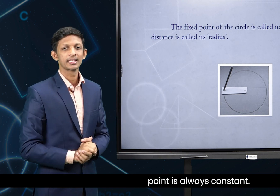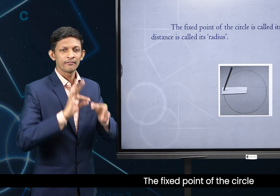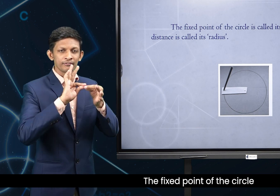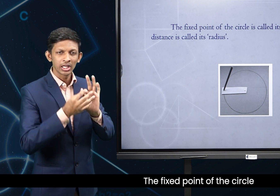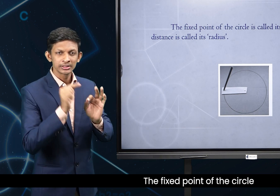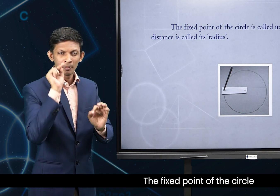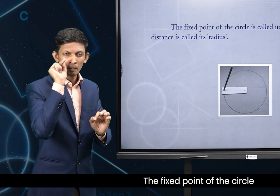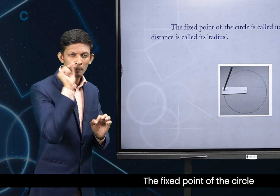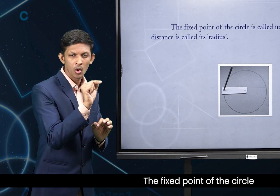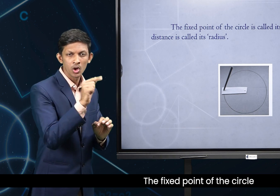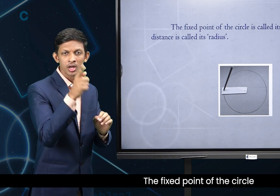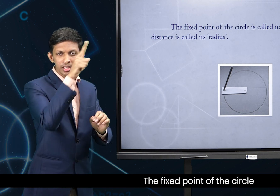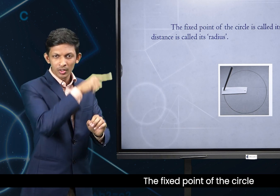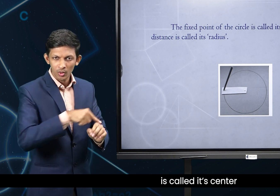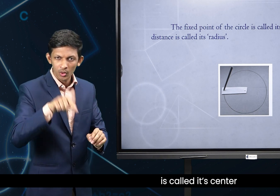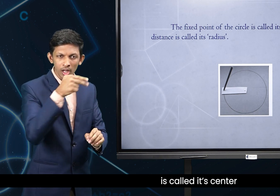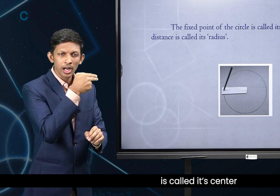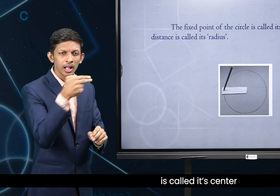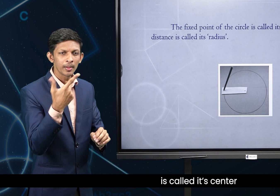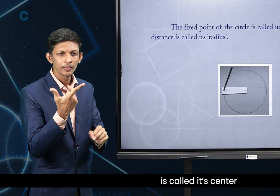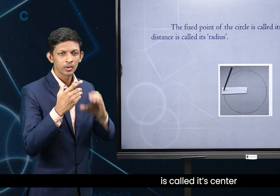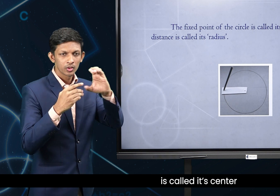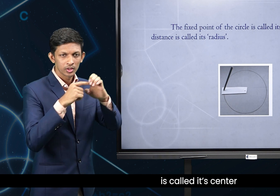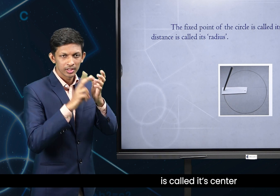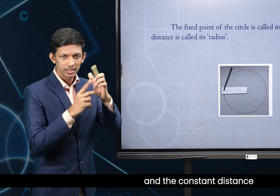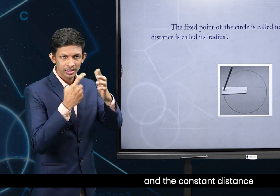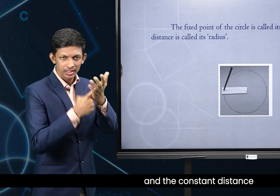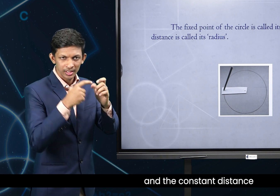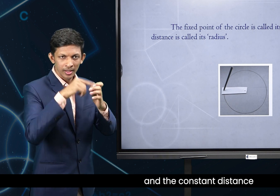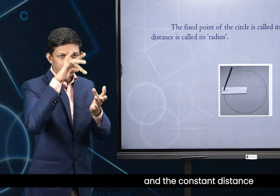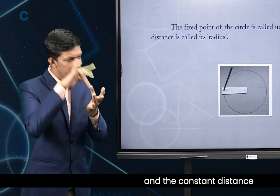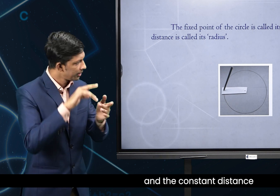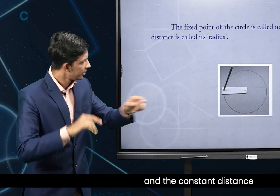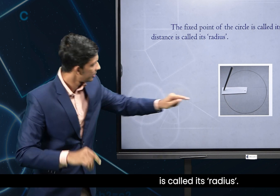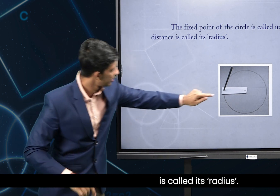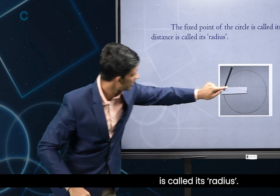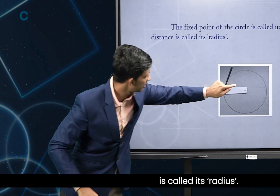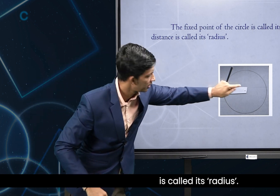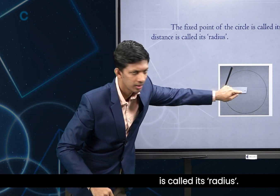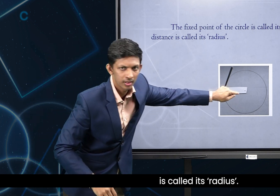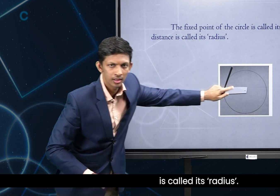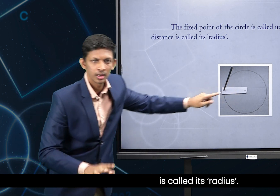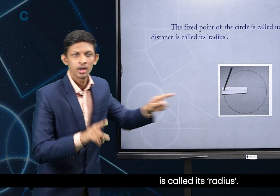The fixed point of the circle is called its center and the constant distance is called its radius.